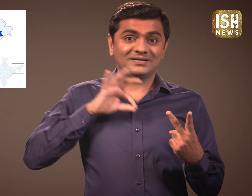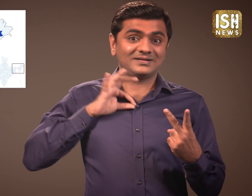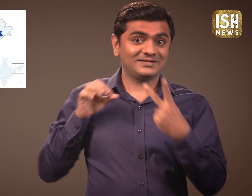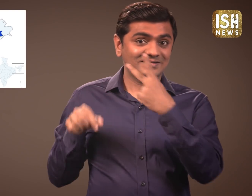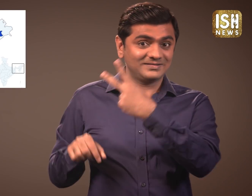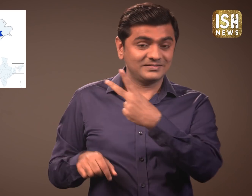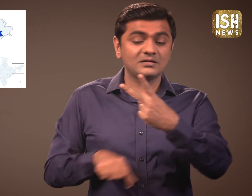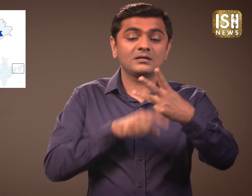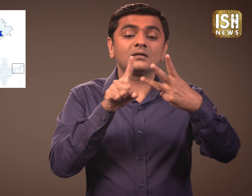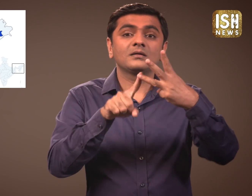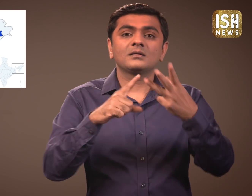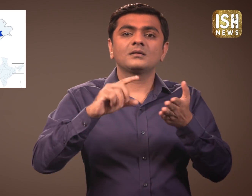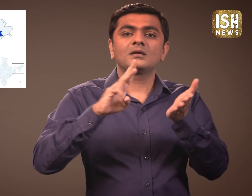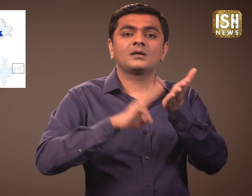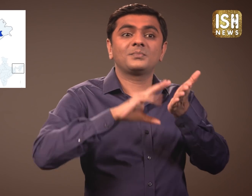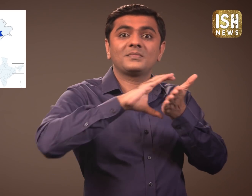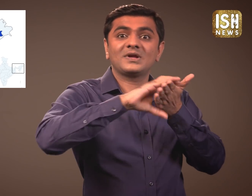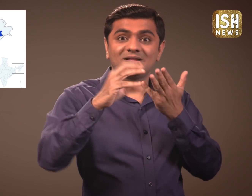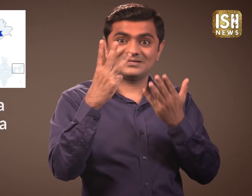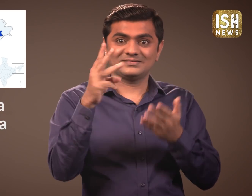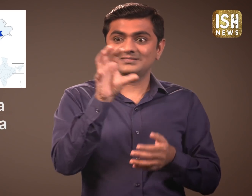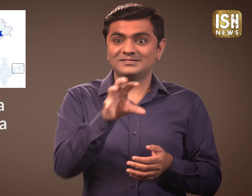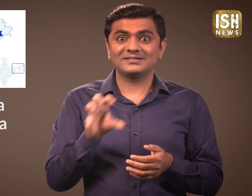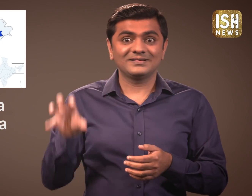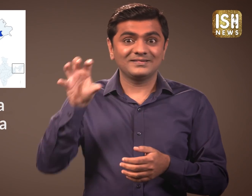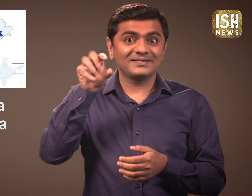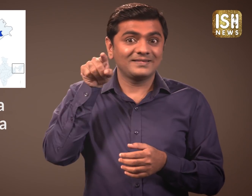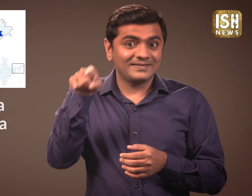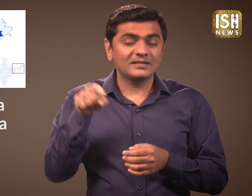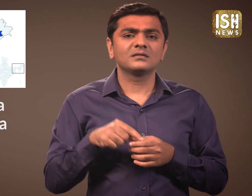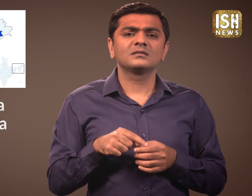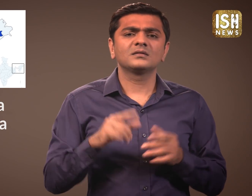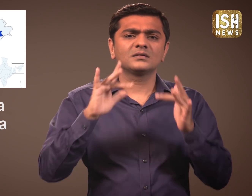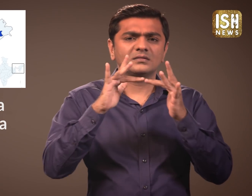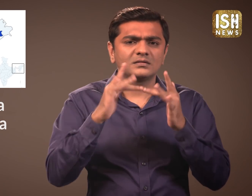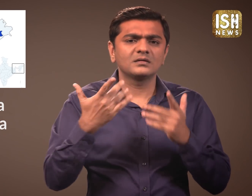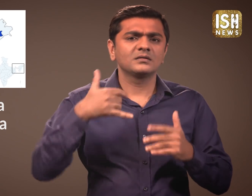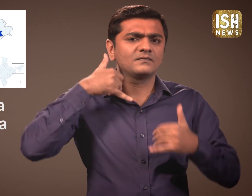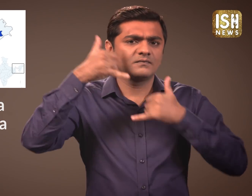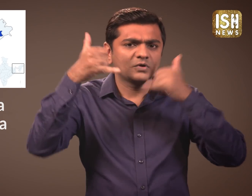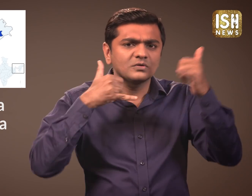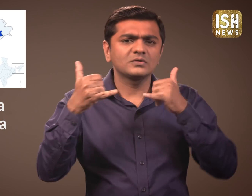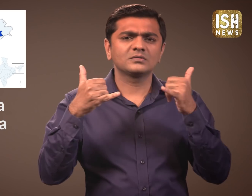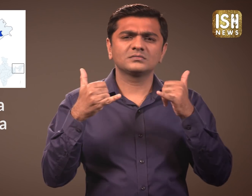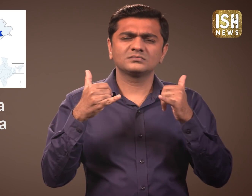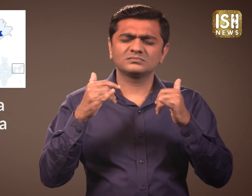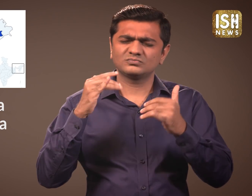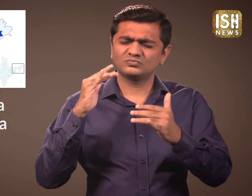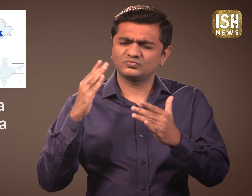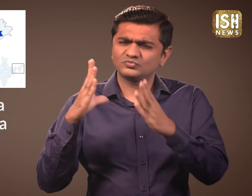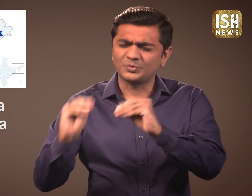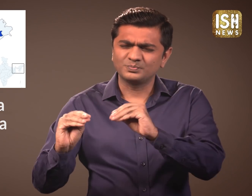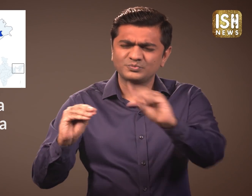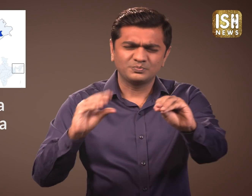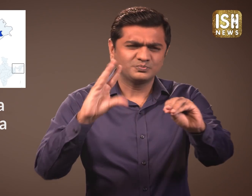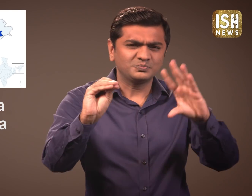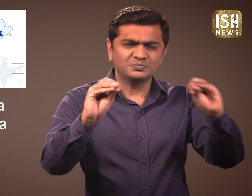All communication services such as the internet, telephone, mobiles, etc. have been stopped in Assam,